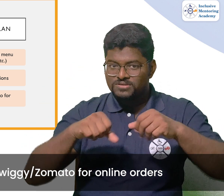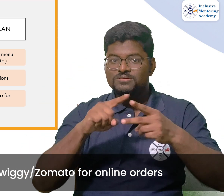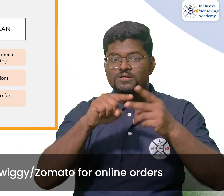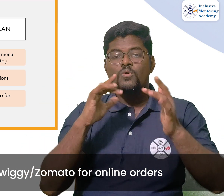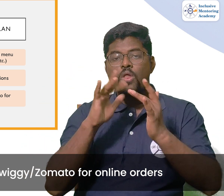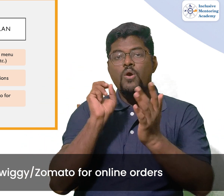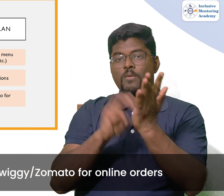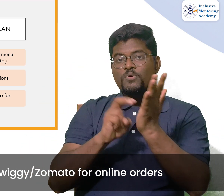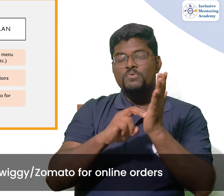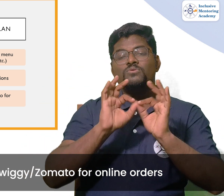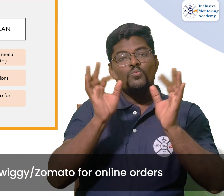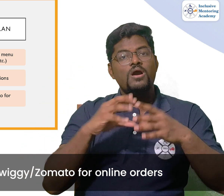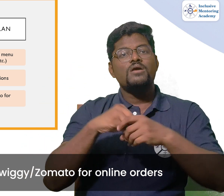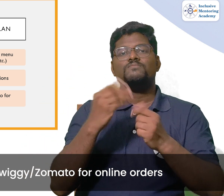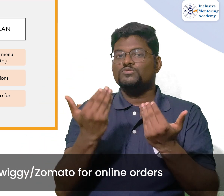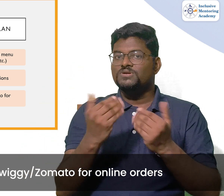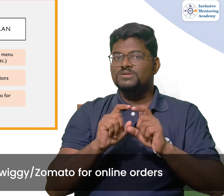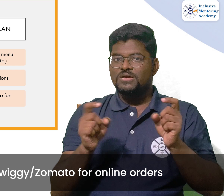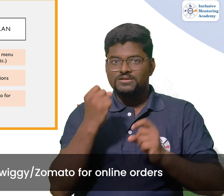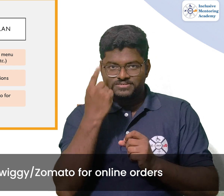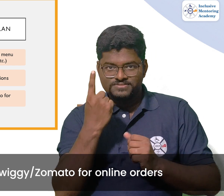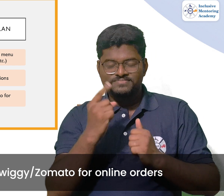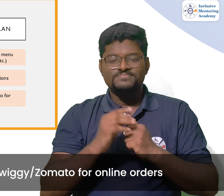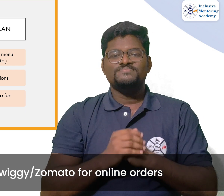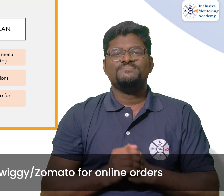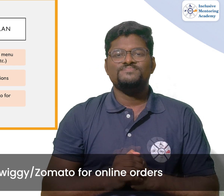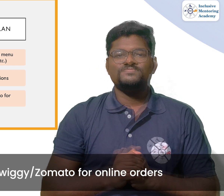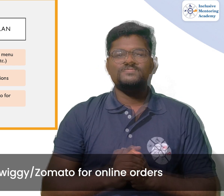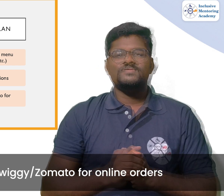Swiggy Zomato for online orders.